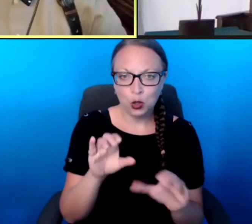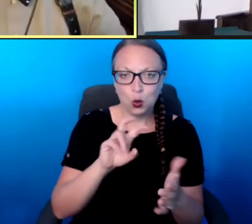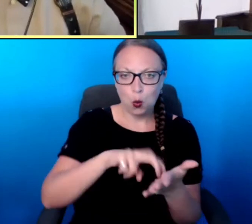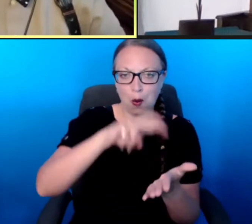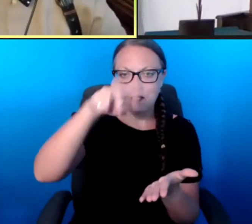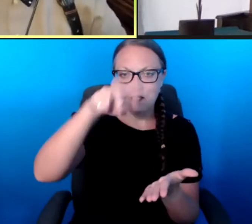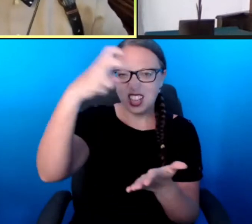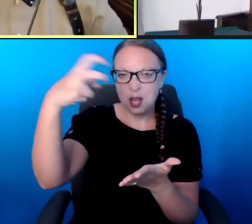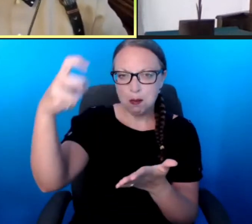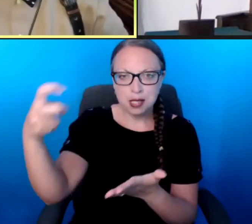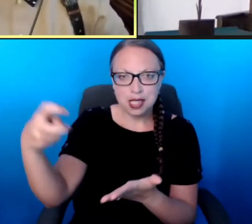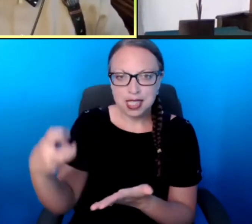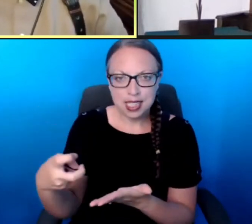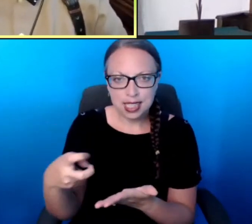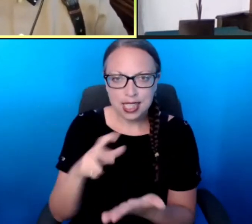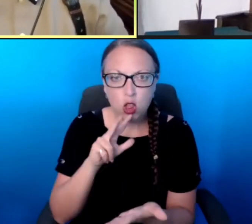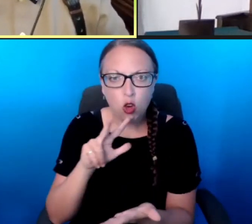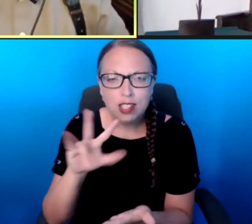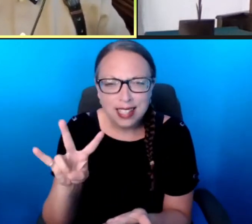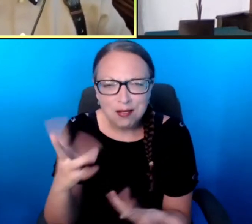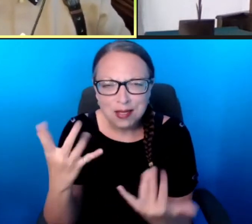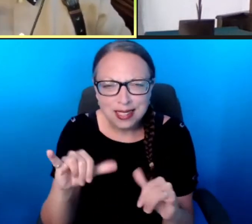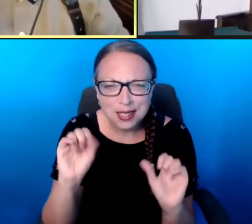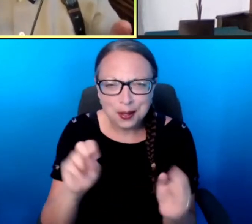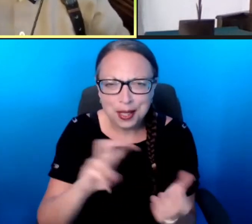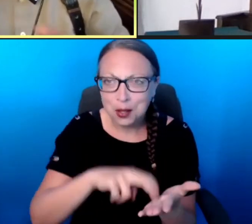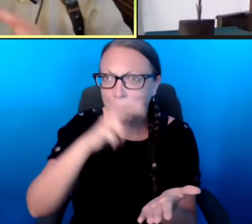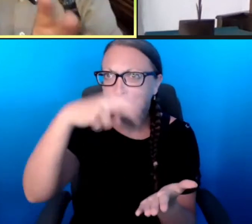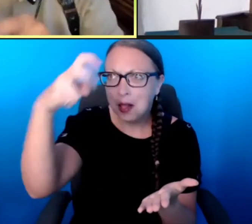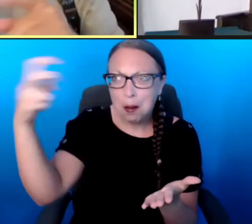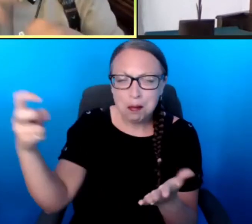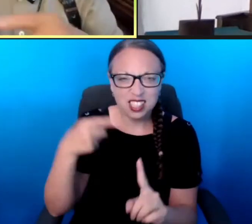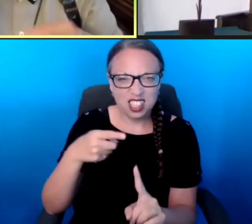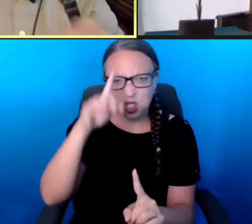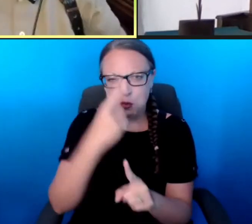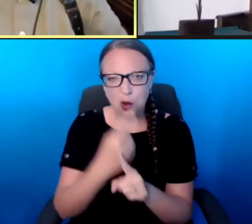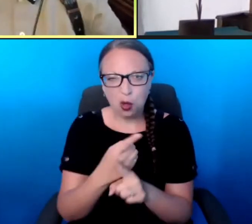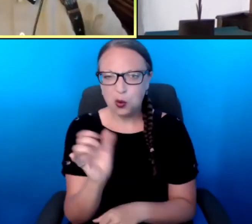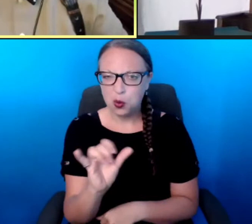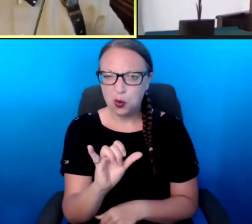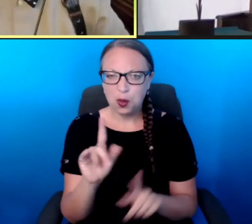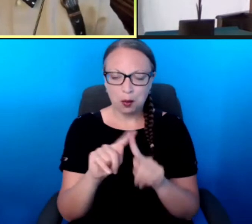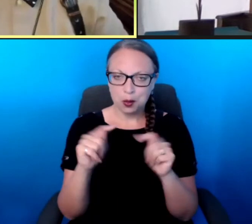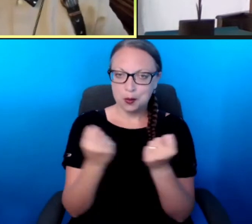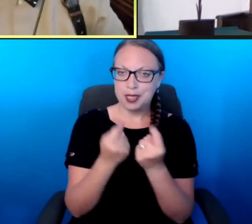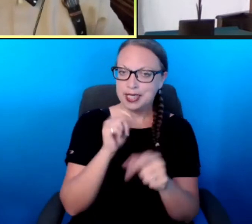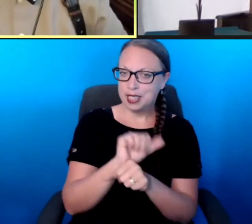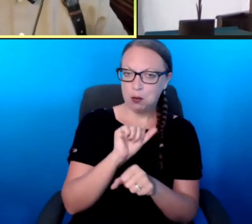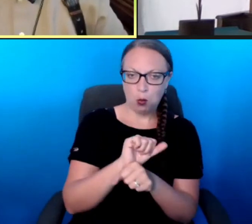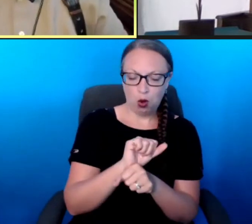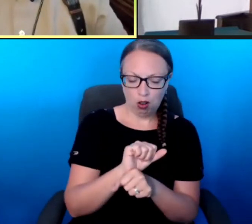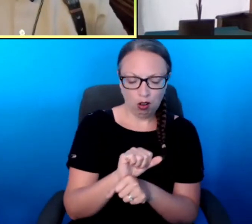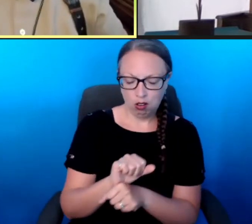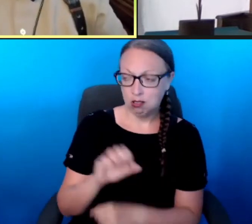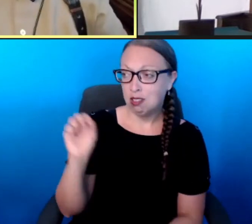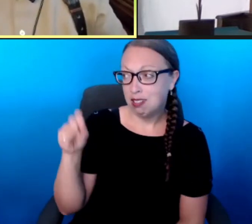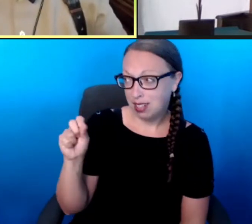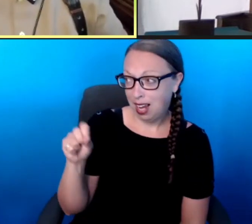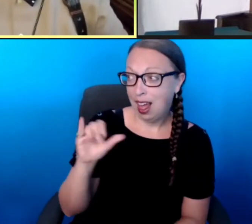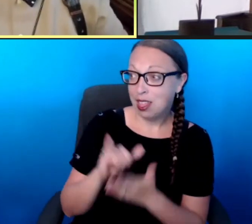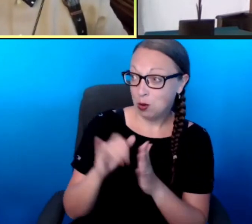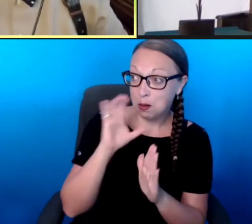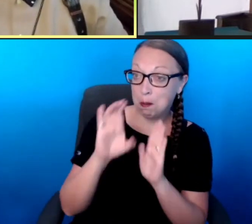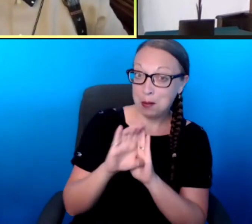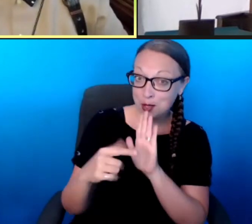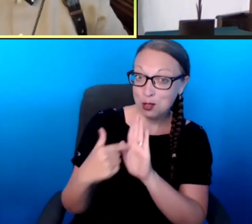even at age 37. He and his brother could do gymnastics, team work together. They were amazing. Yeah, the slideshow, I think, showed